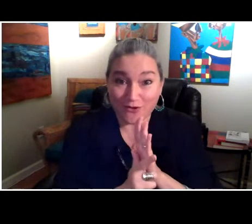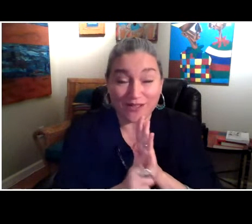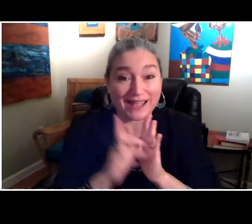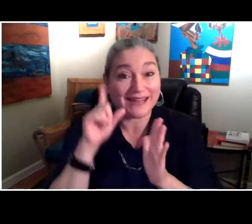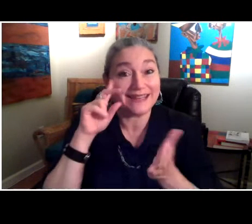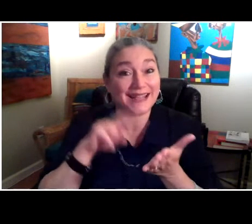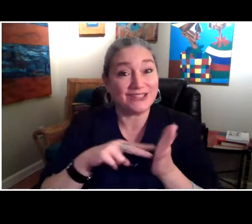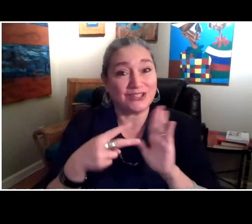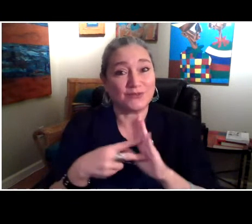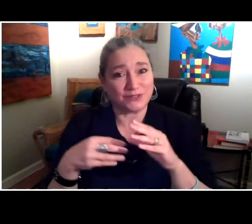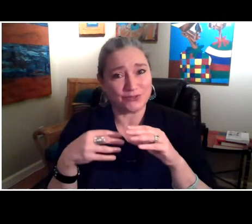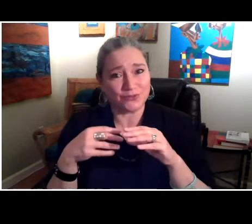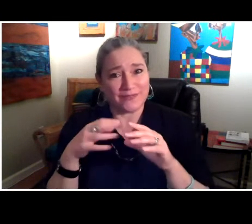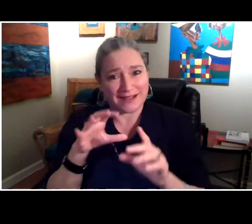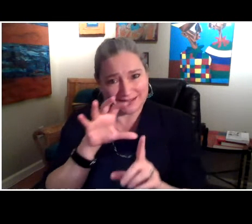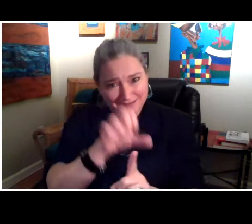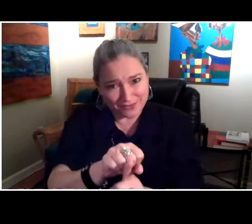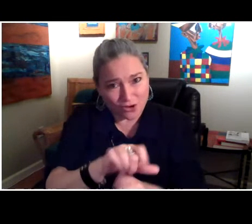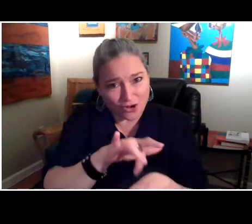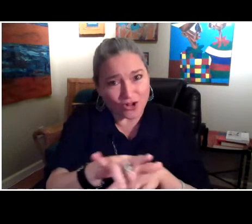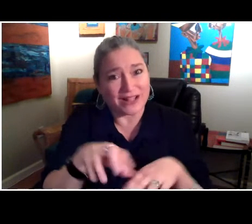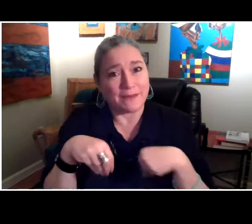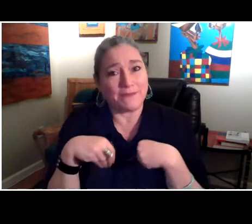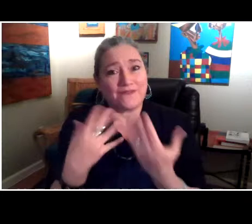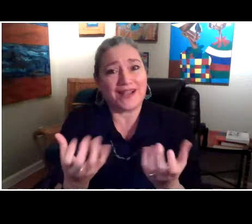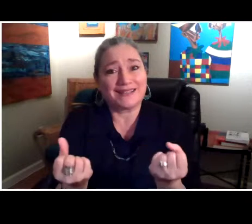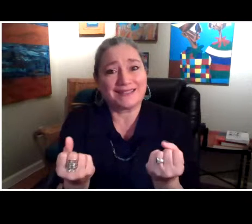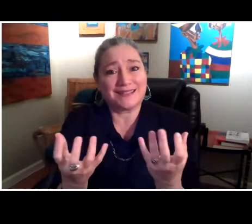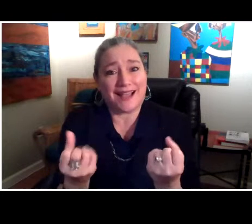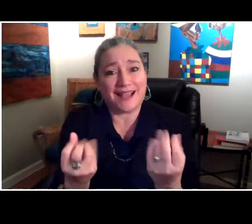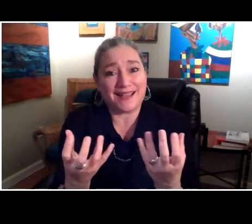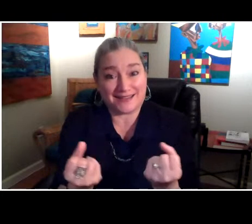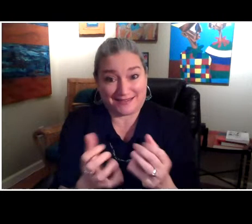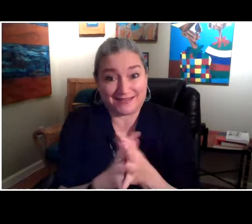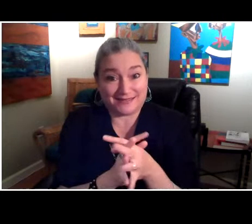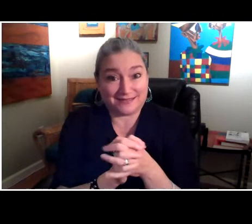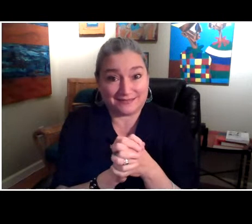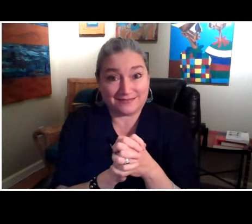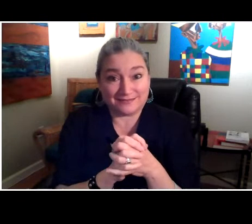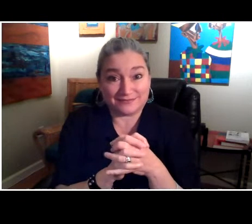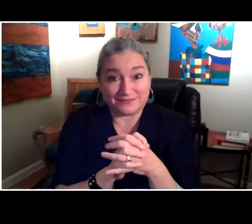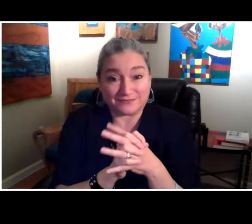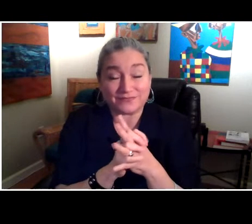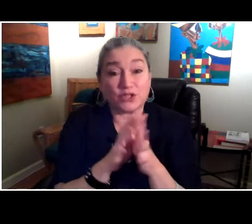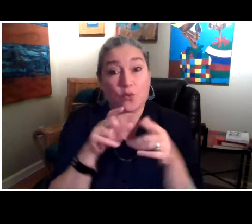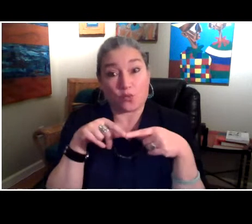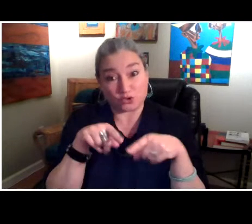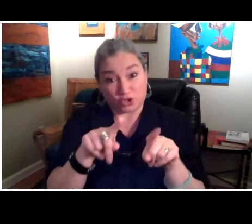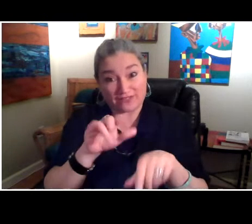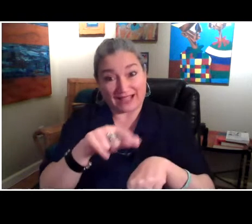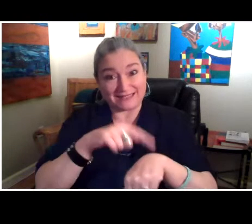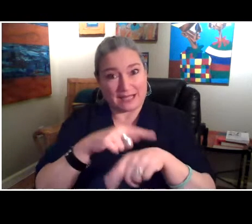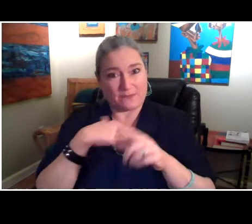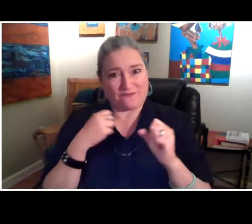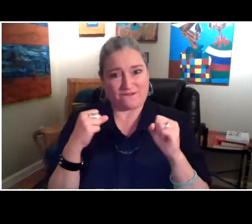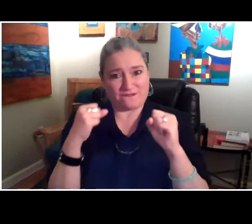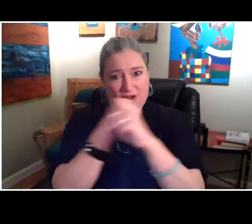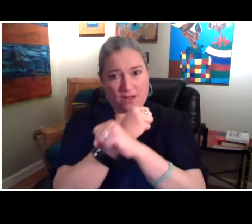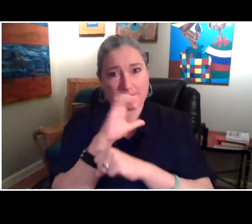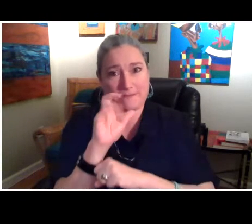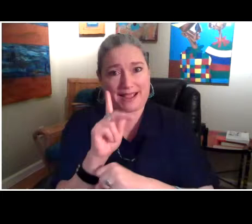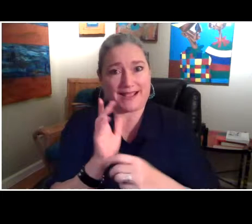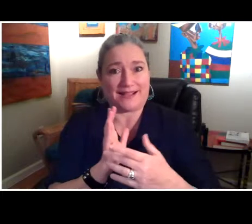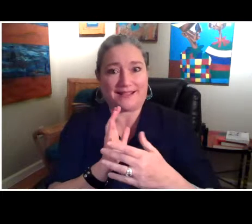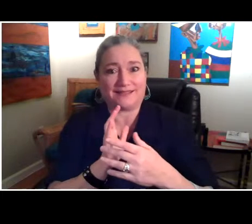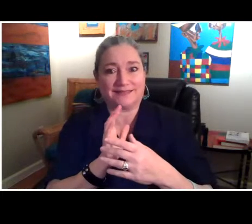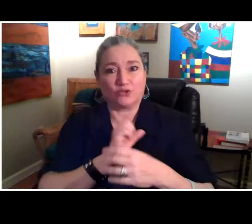pass newborn hearing screening program laws with the intent to then capture those children at an early age to